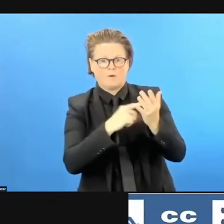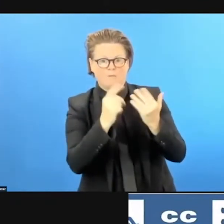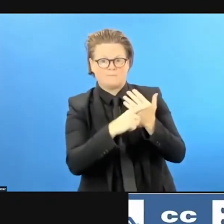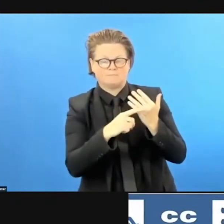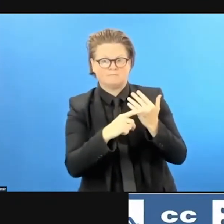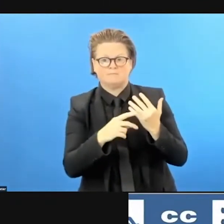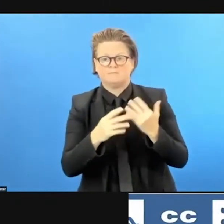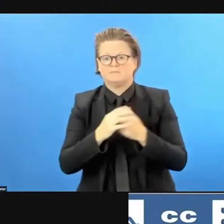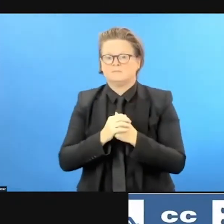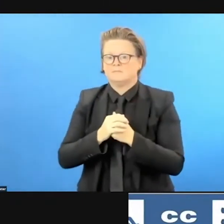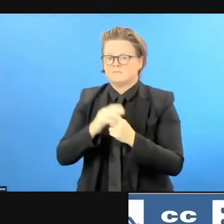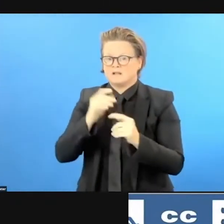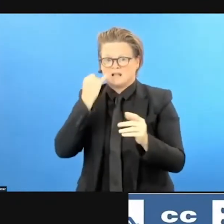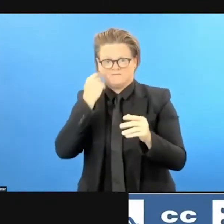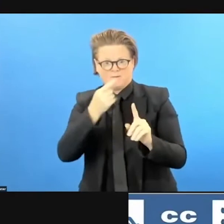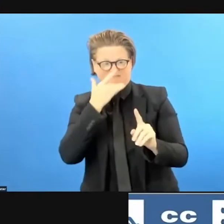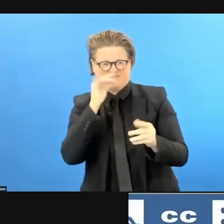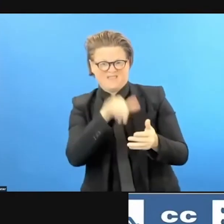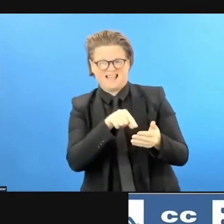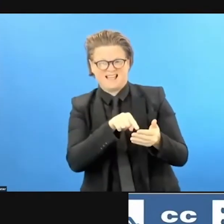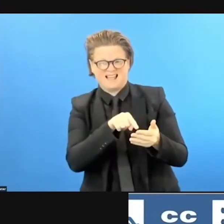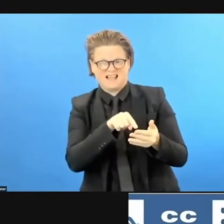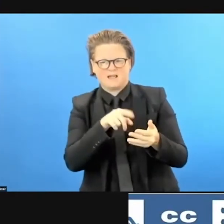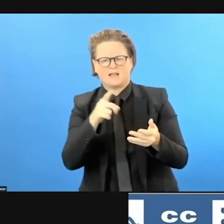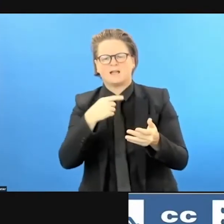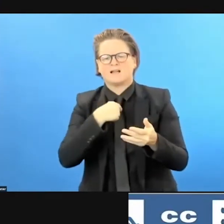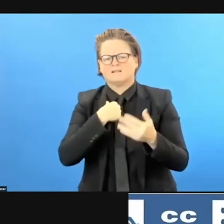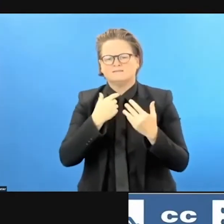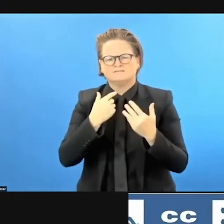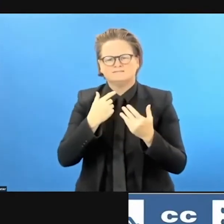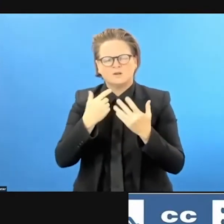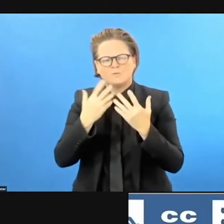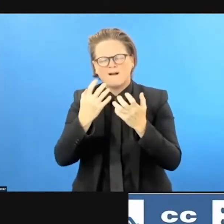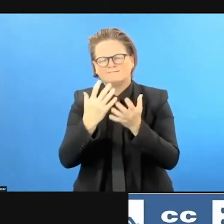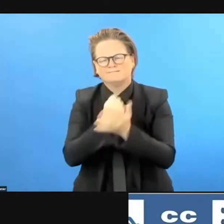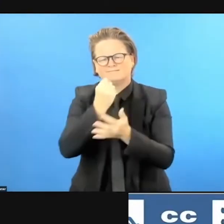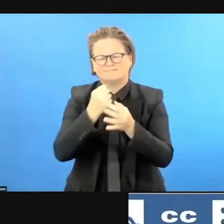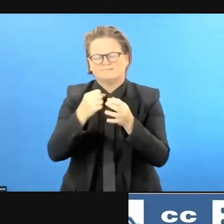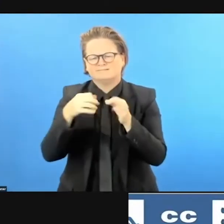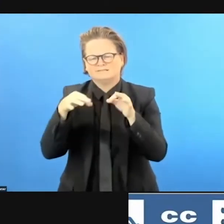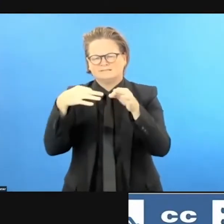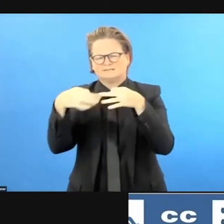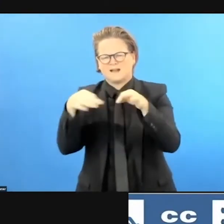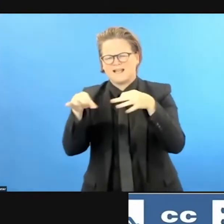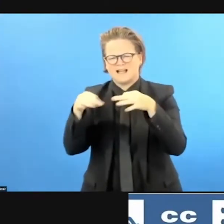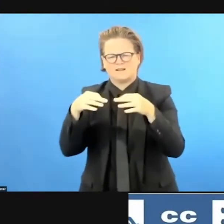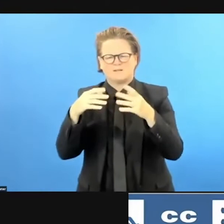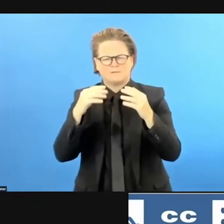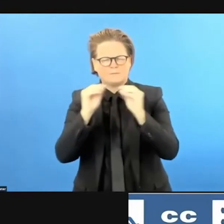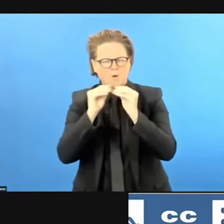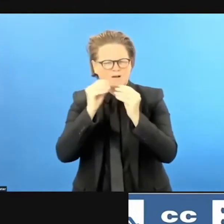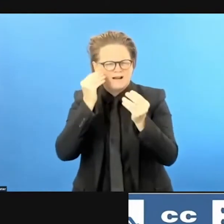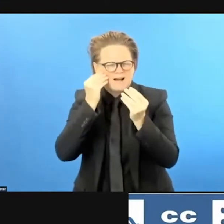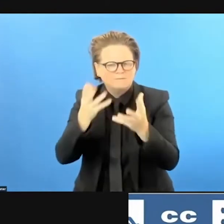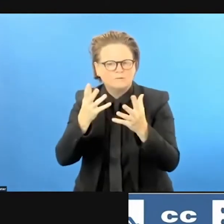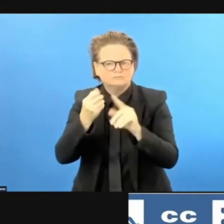And I'm just going to take a moment to supplement this information with some information that